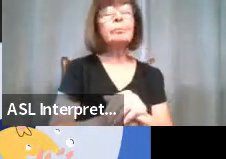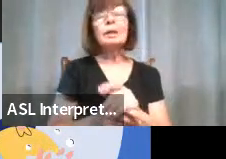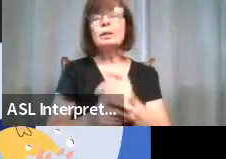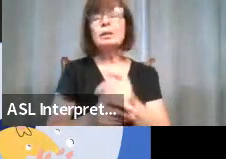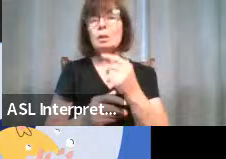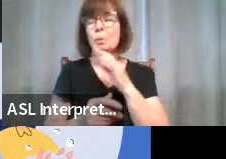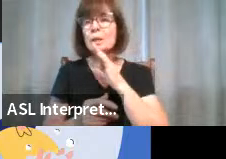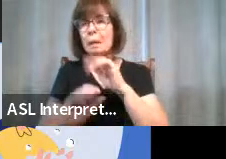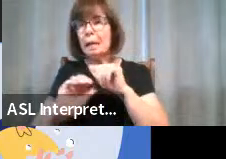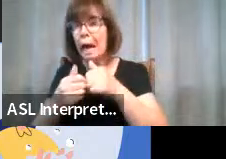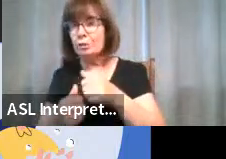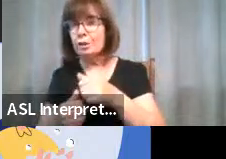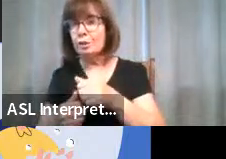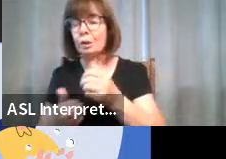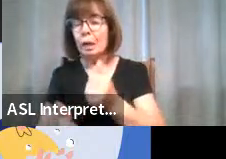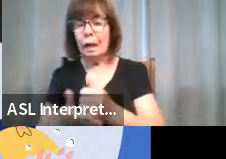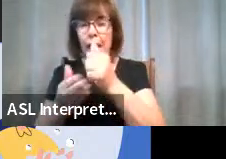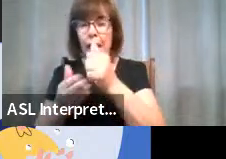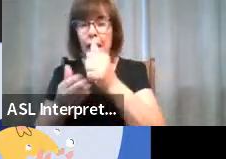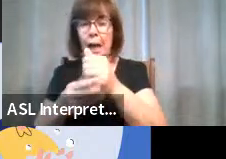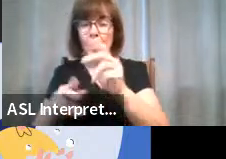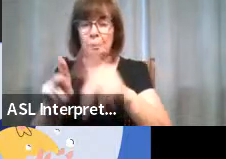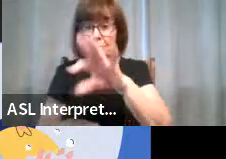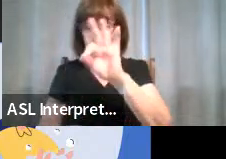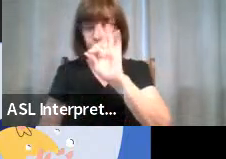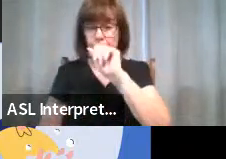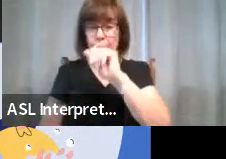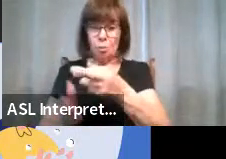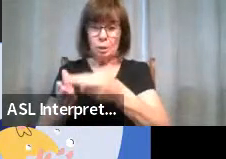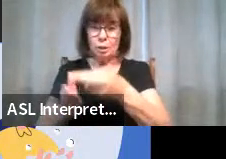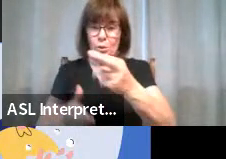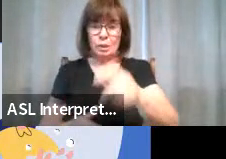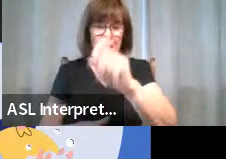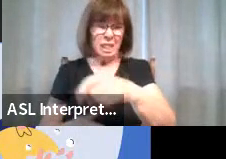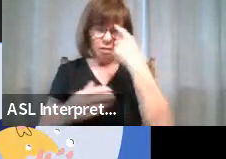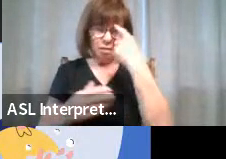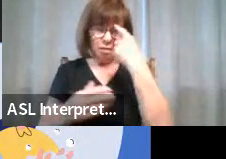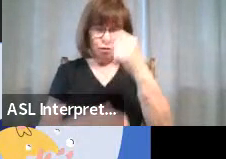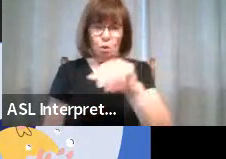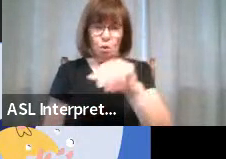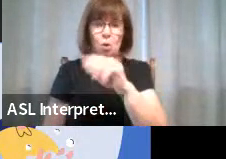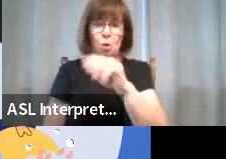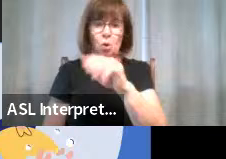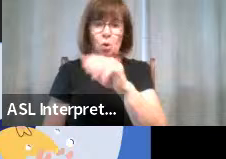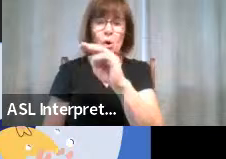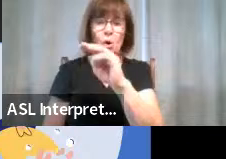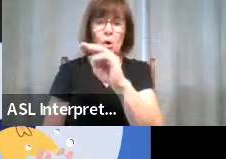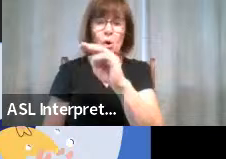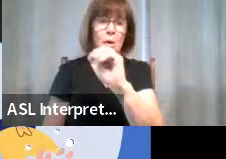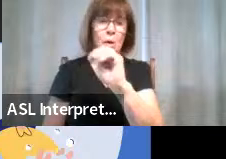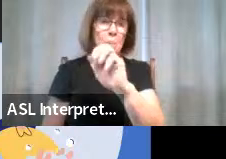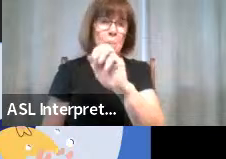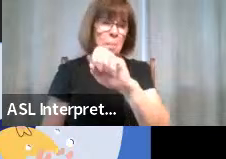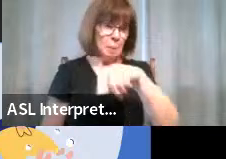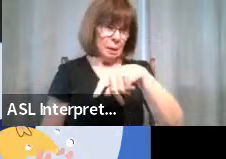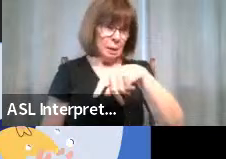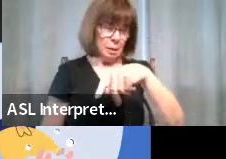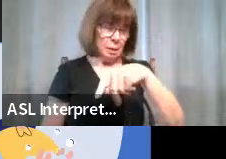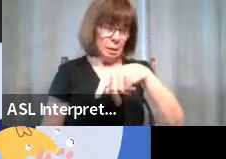find the resources that they need around monkeypox, or what are the things that they can do, or the education that they need. And